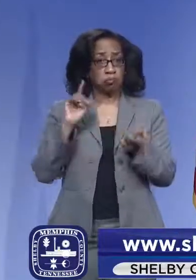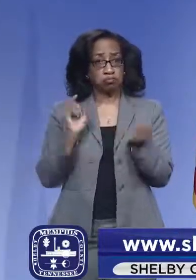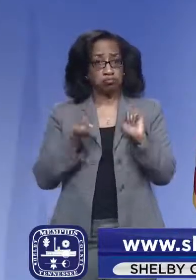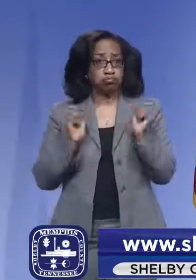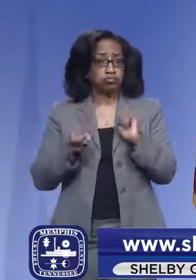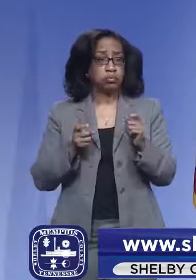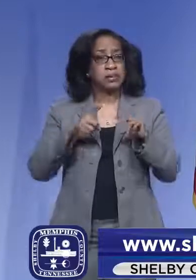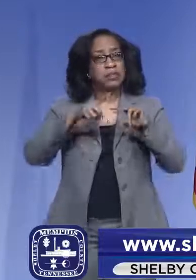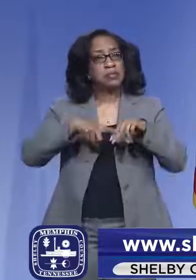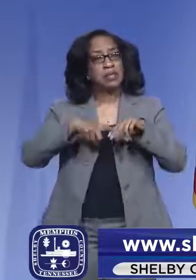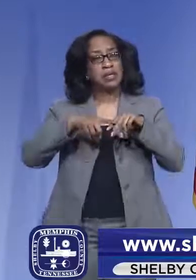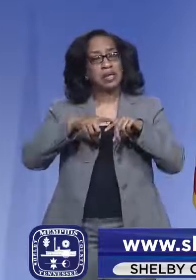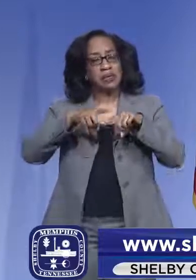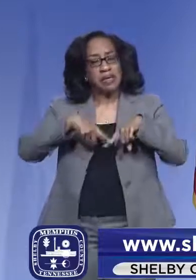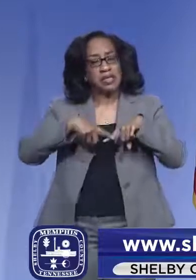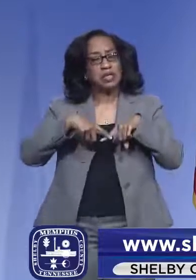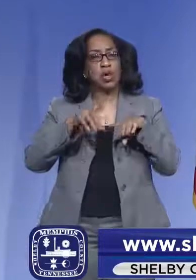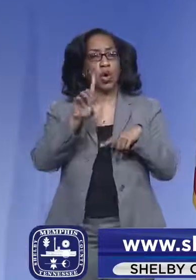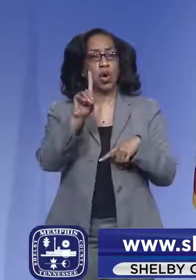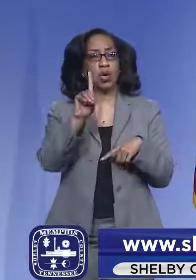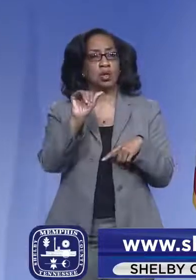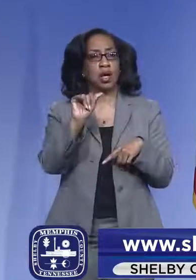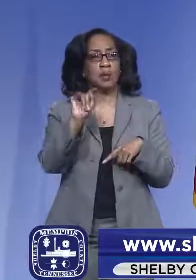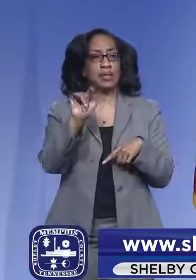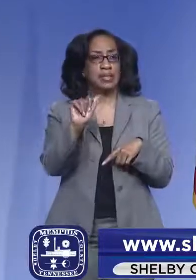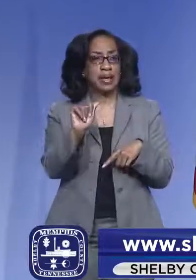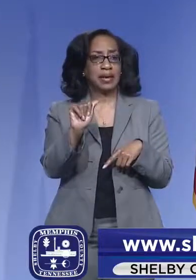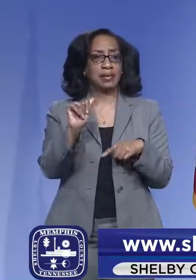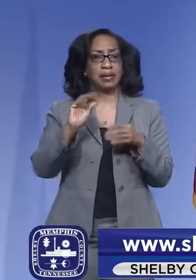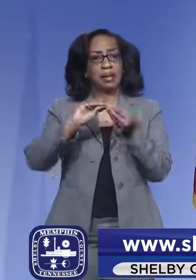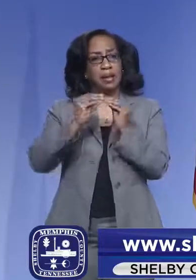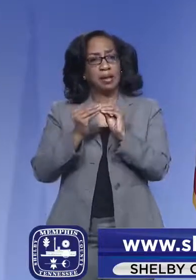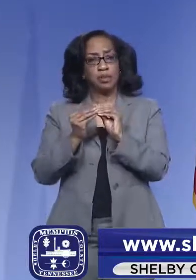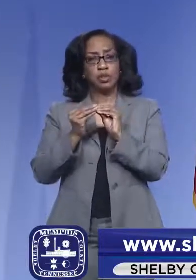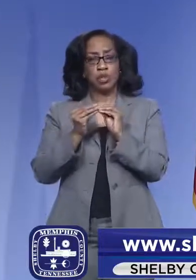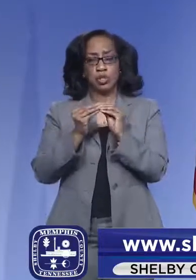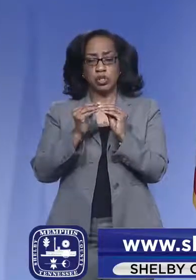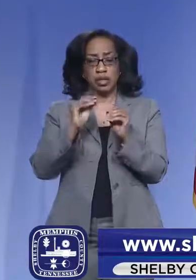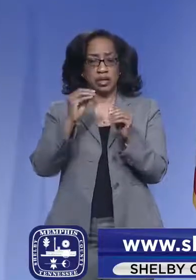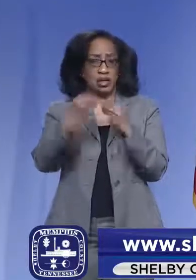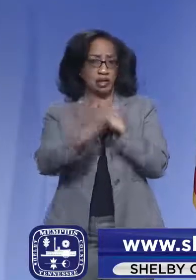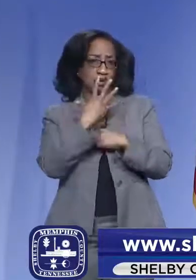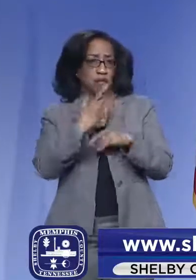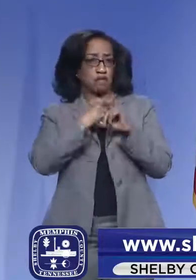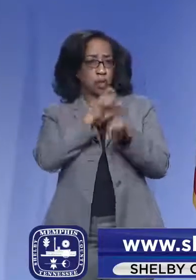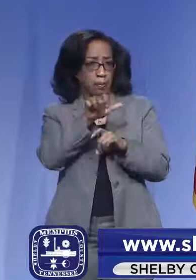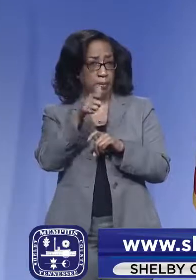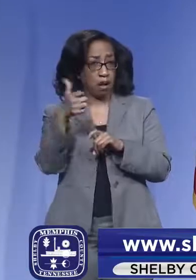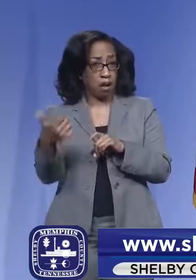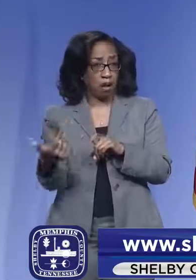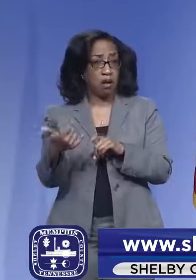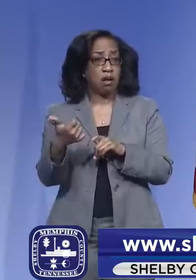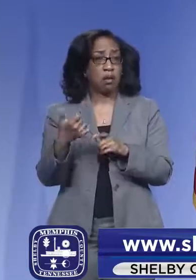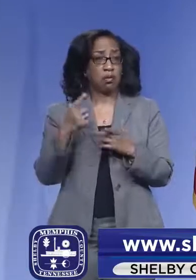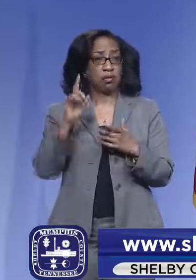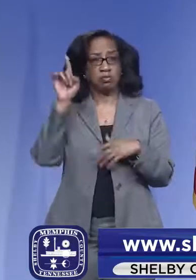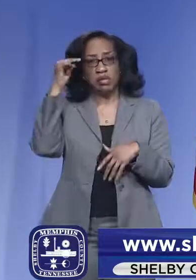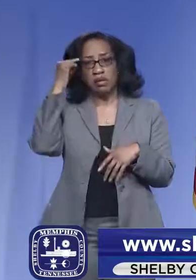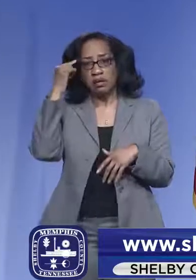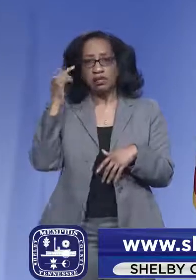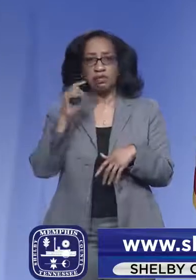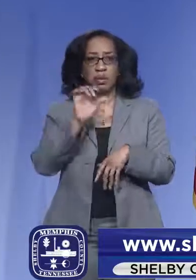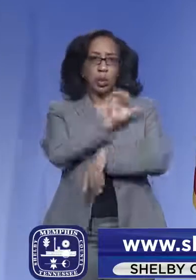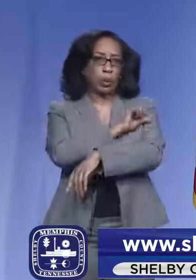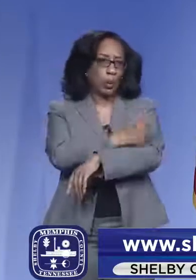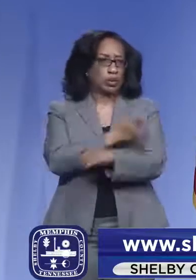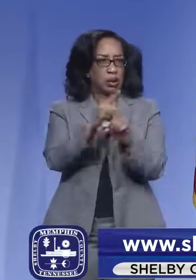on data and guidance from other reputable sources, and we're